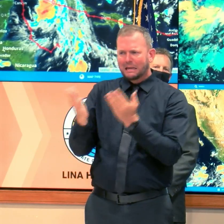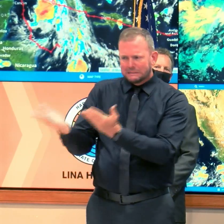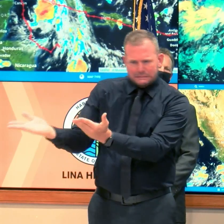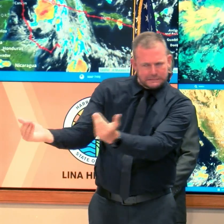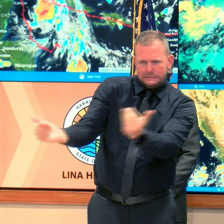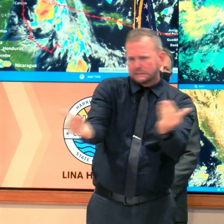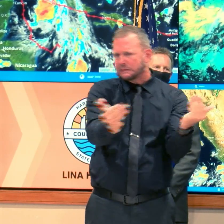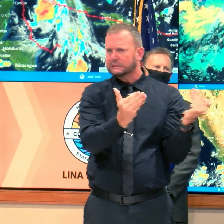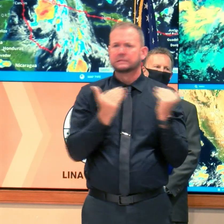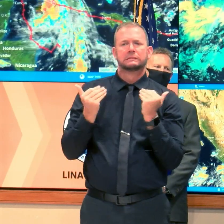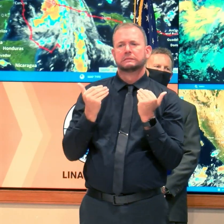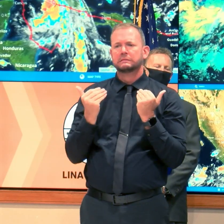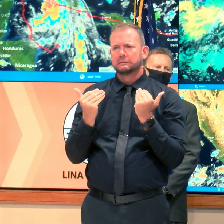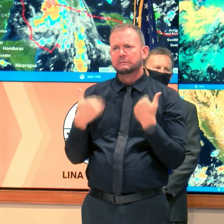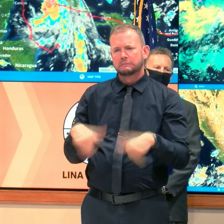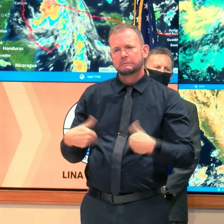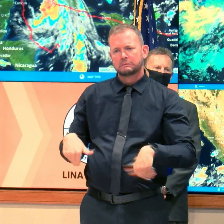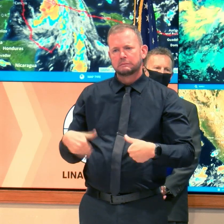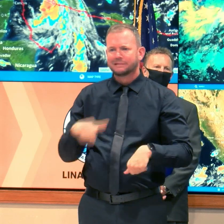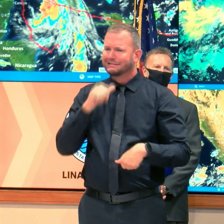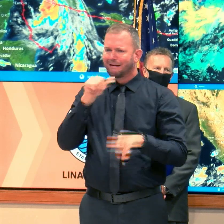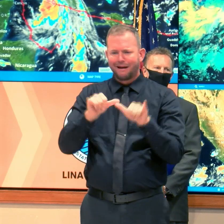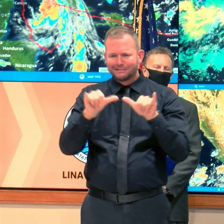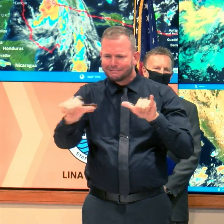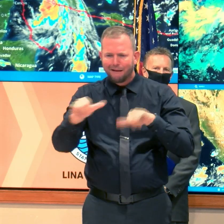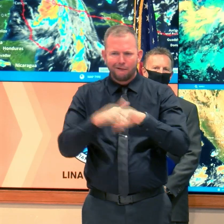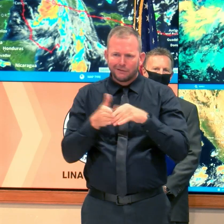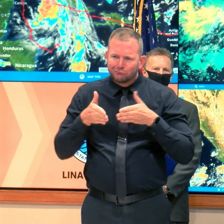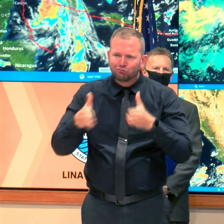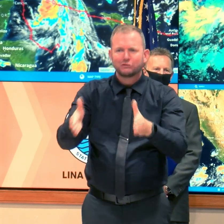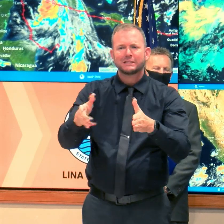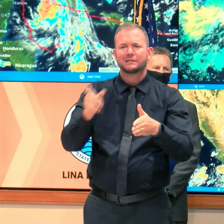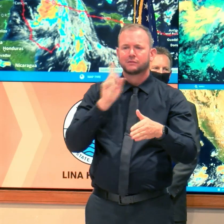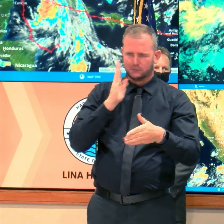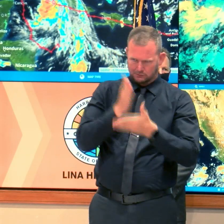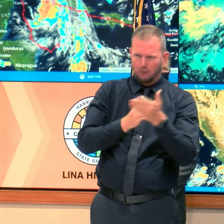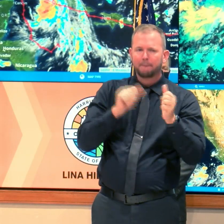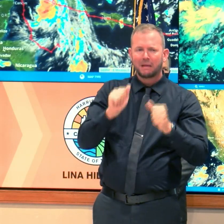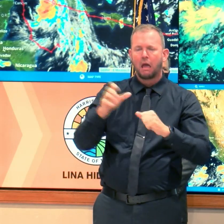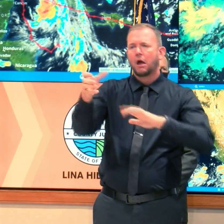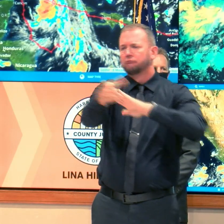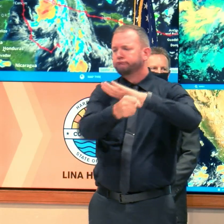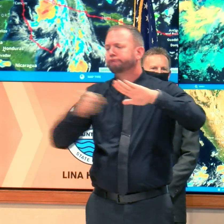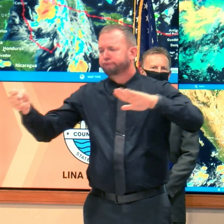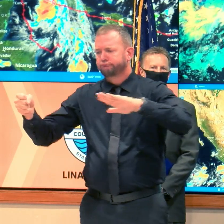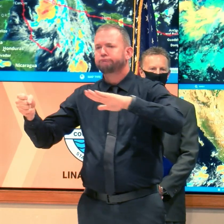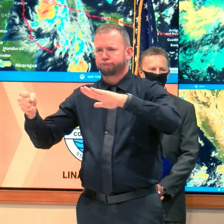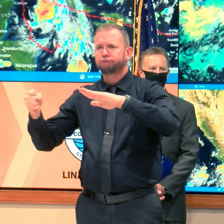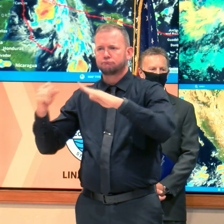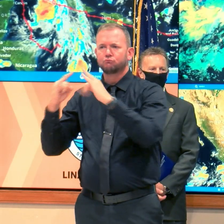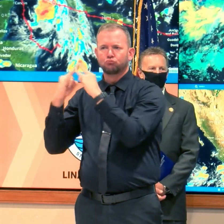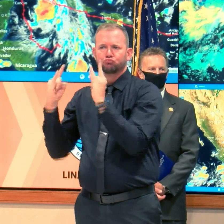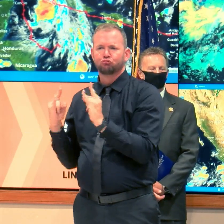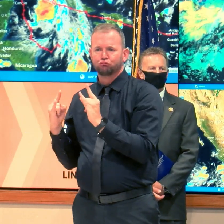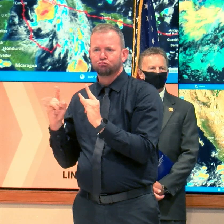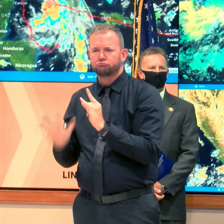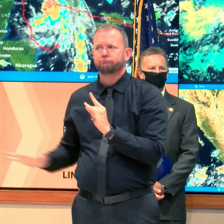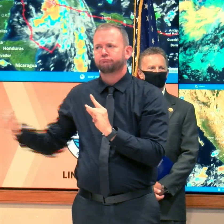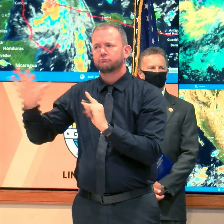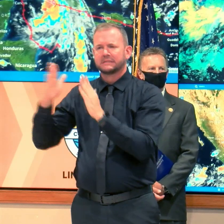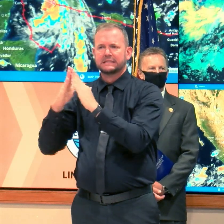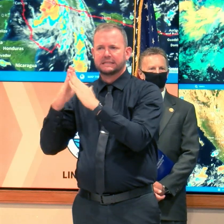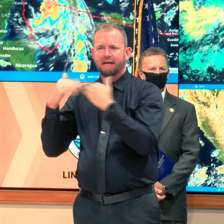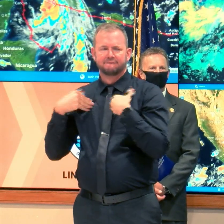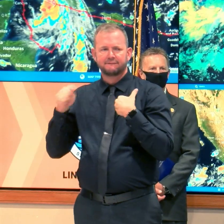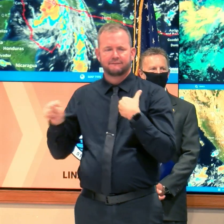to have them transition from the streets into some of the shelters that exist across the city. So we want to make sure